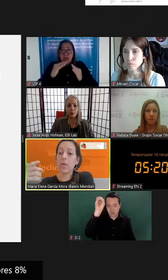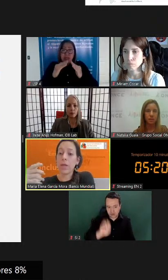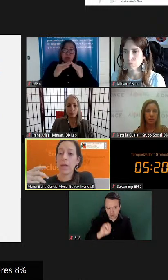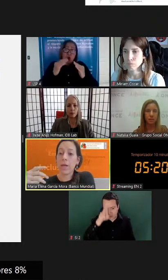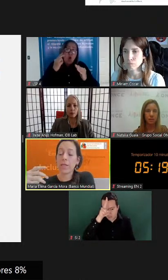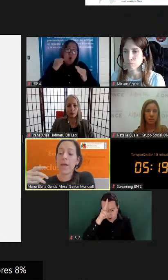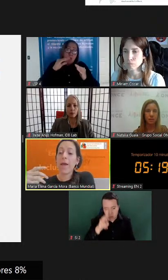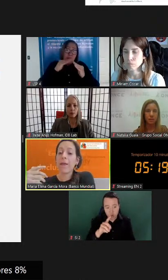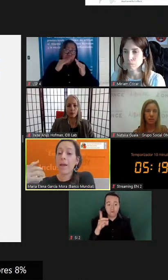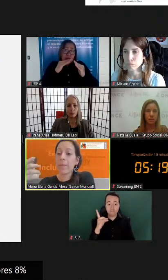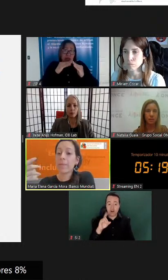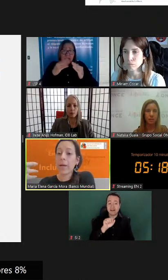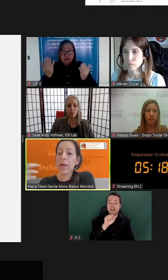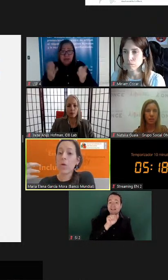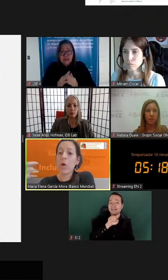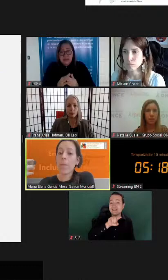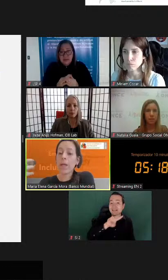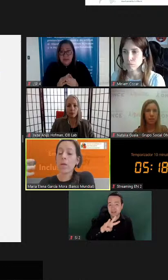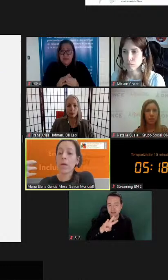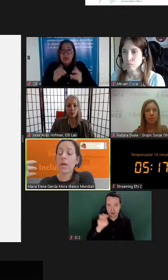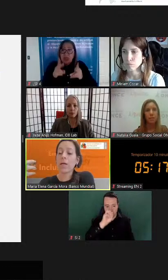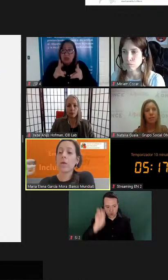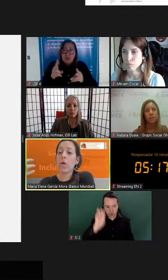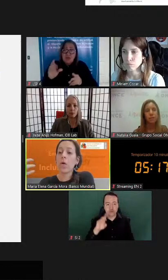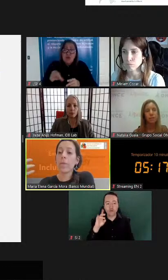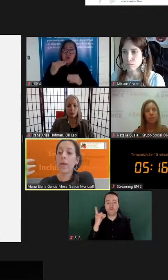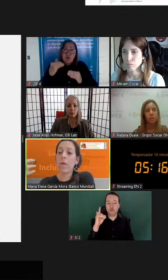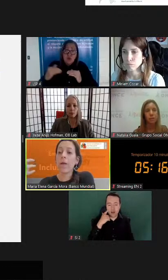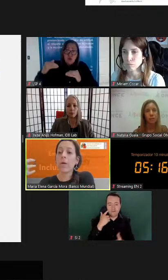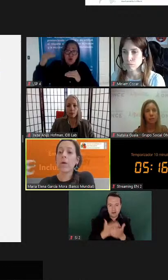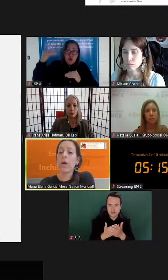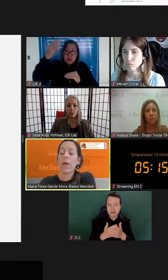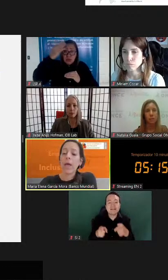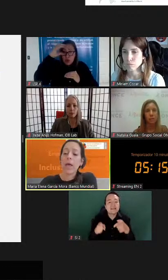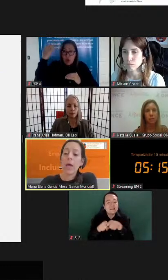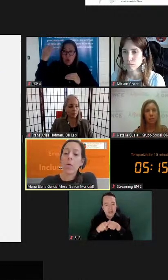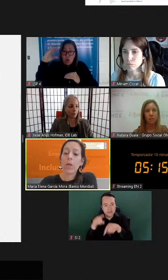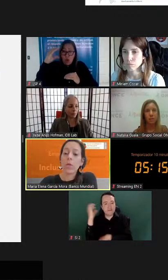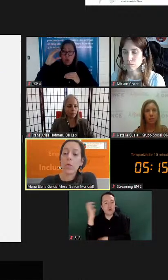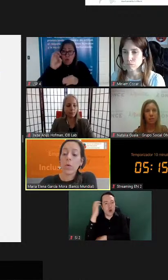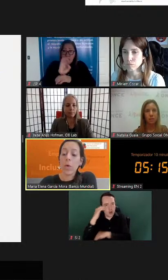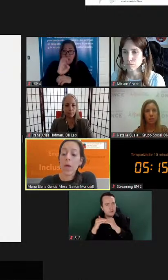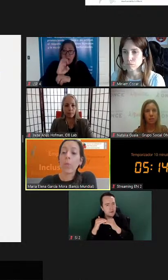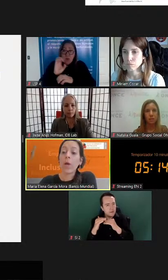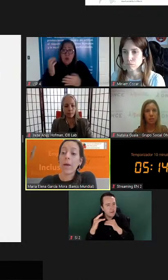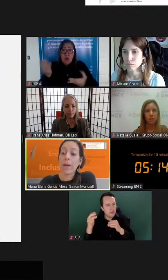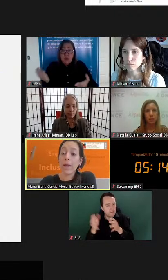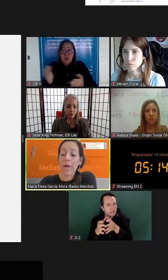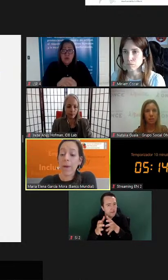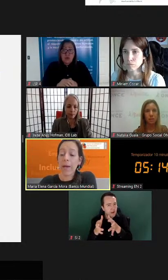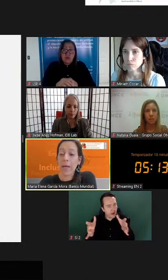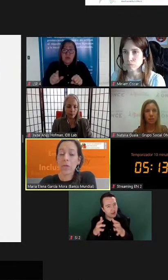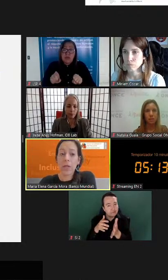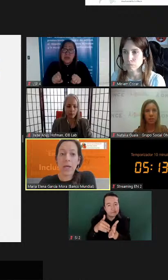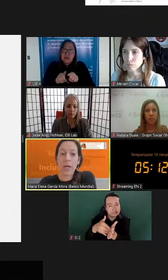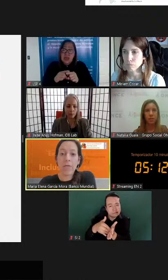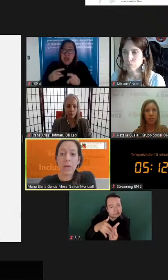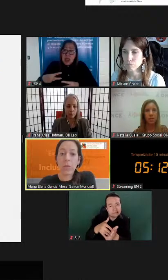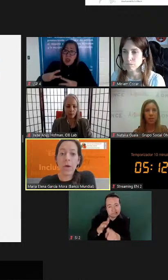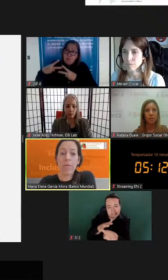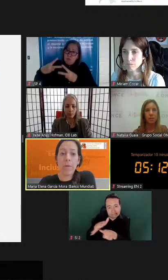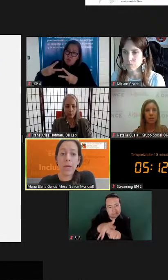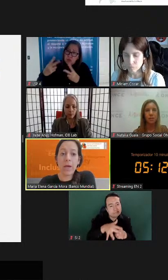in bolivia if the heads of houses are indigenous or afrodescendants in colombia and ecuador the